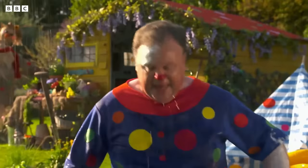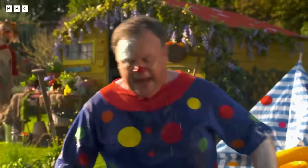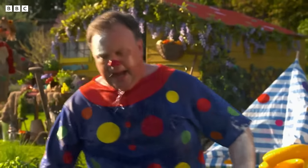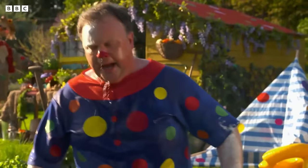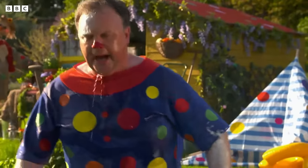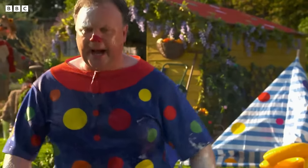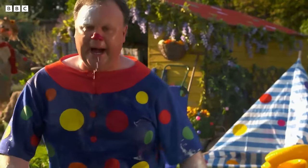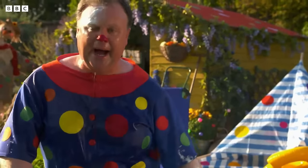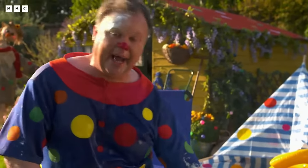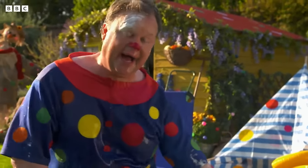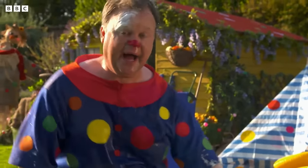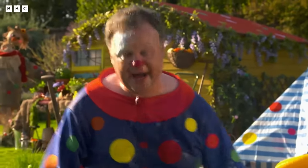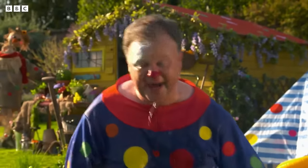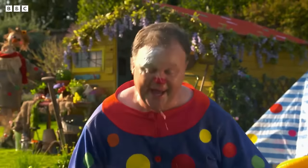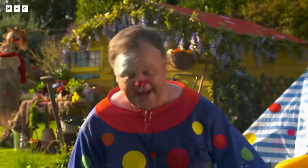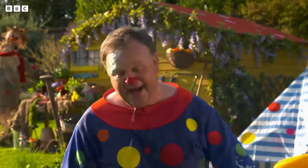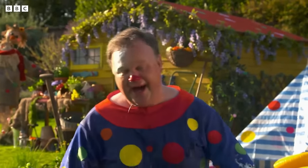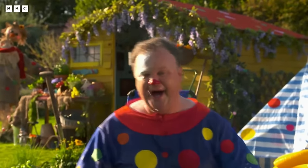You are pretty, Mr. Tumble.